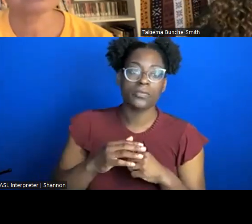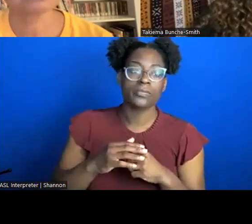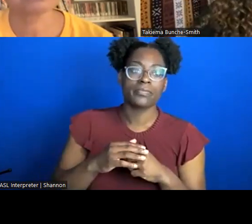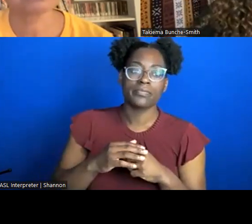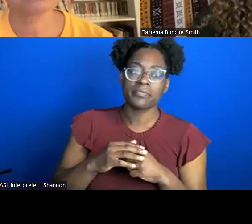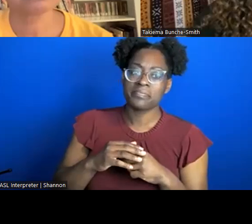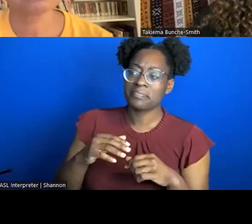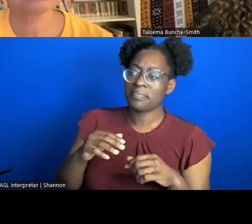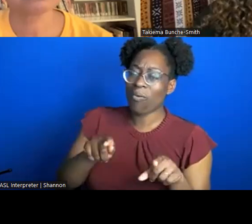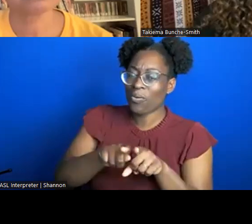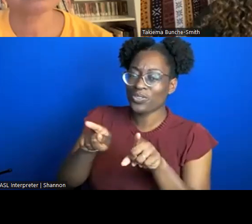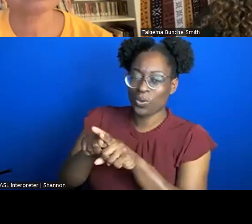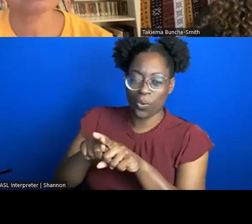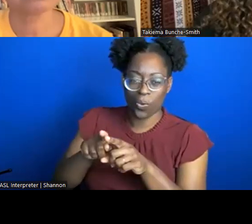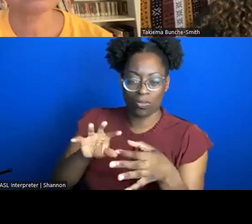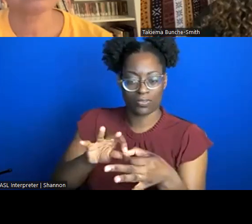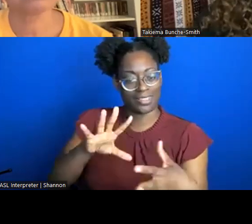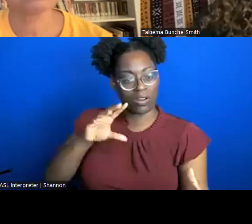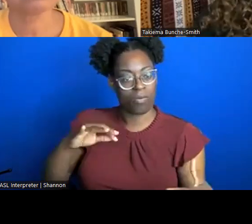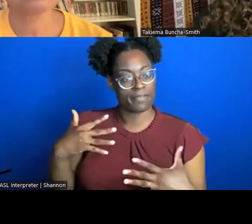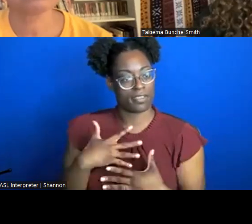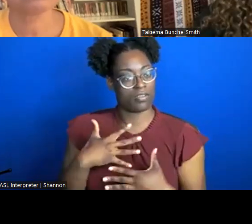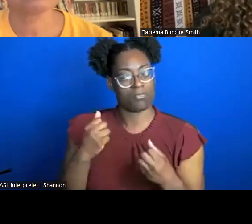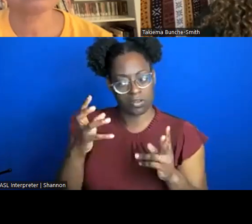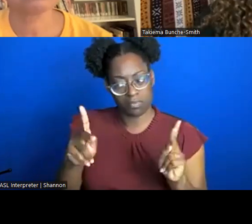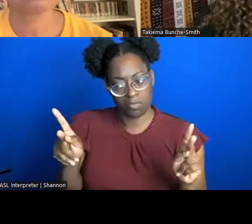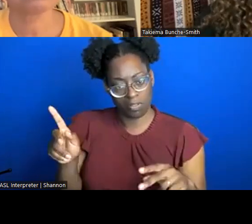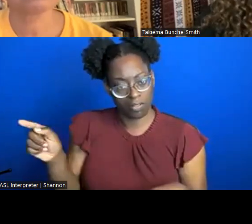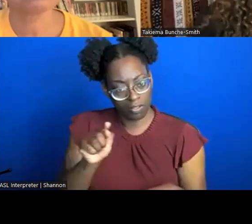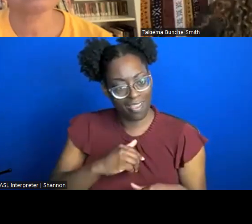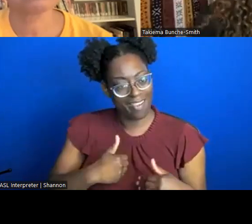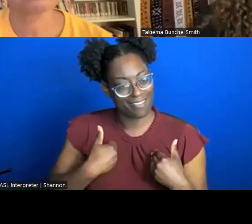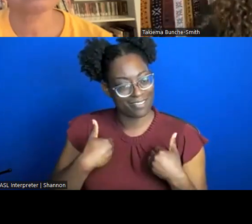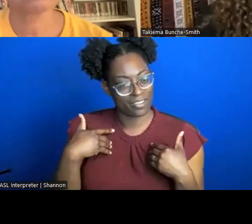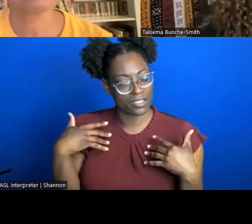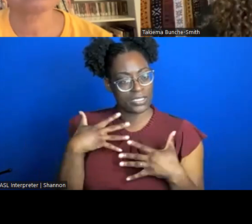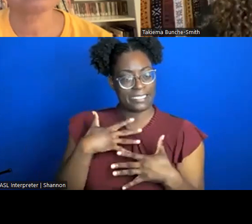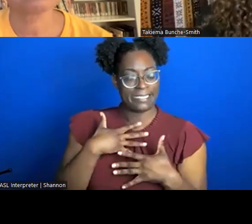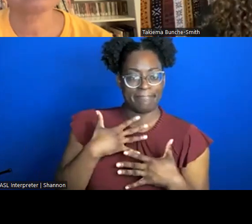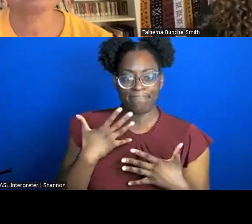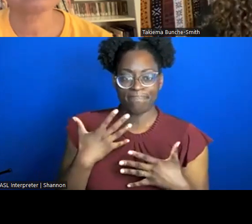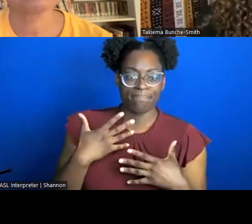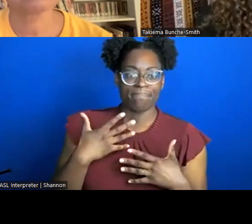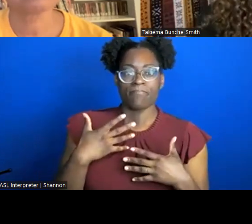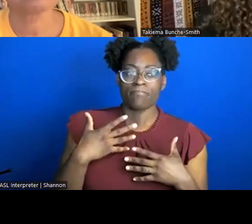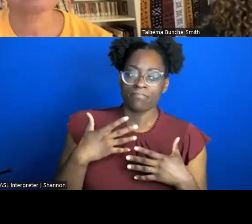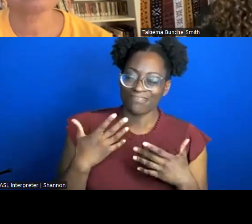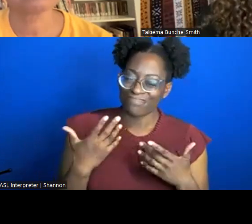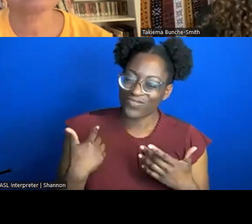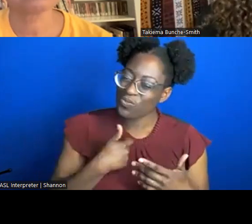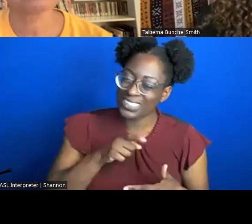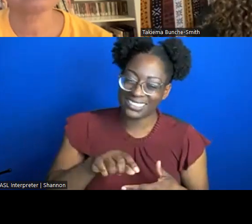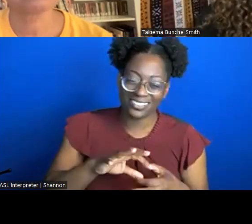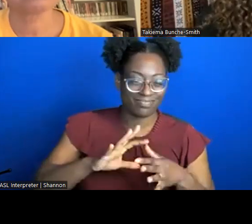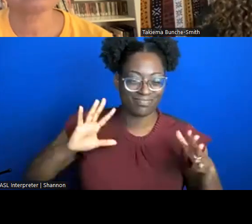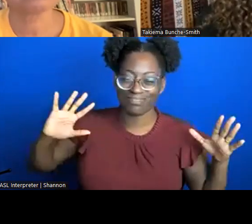So those well-intended folks who maybe are seeking out their own education or their own growth, I